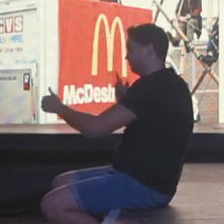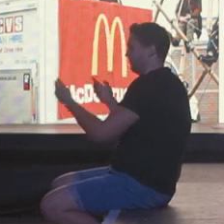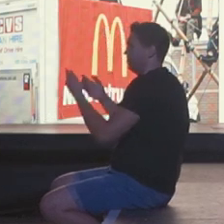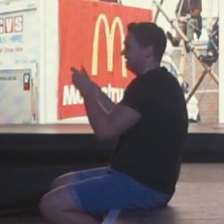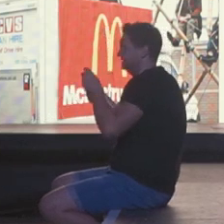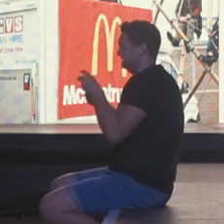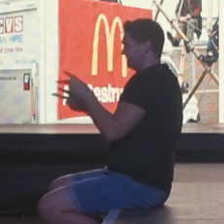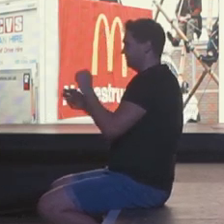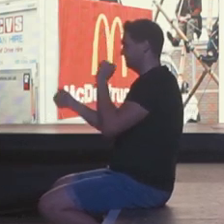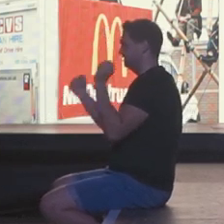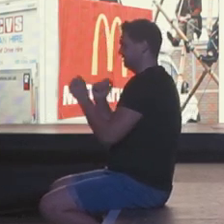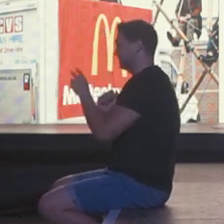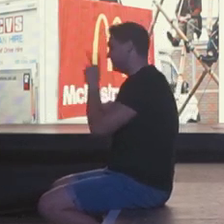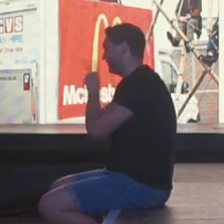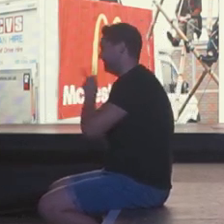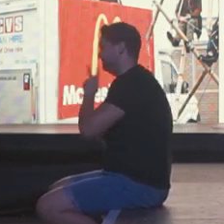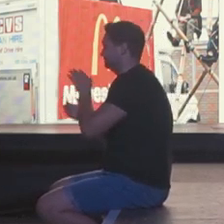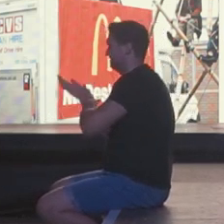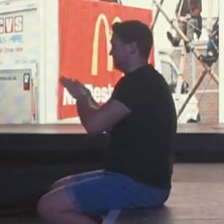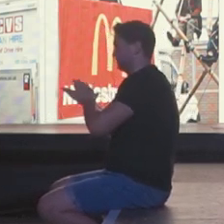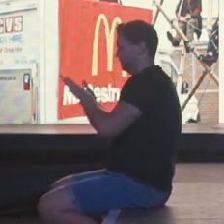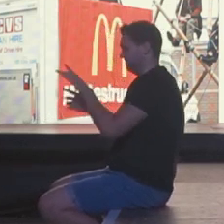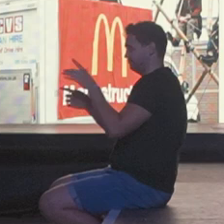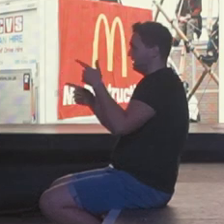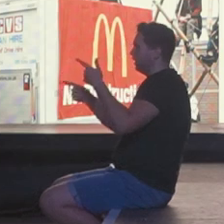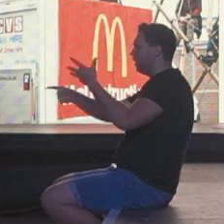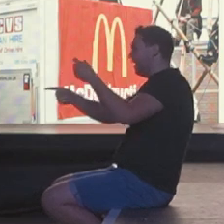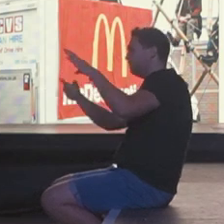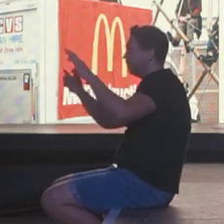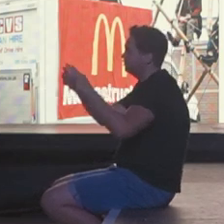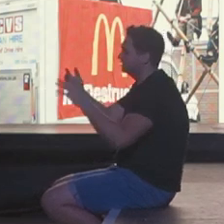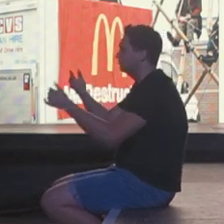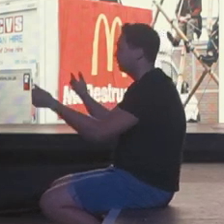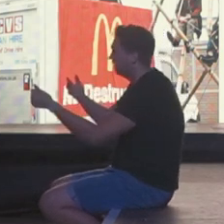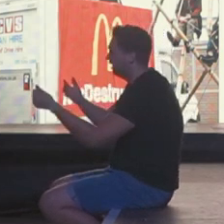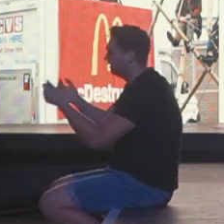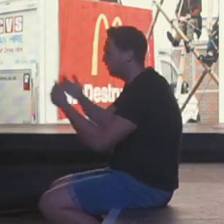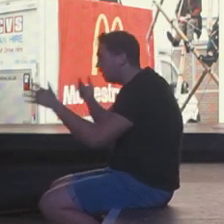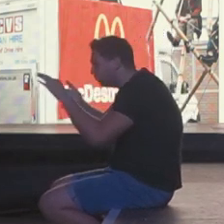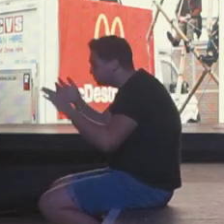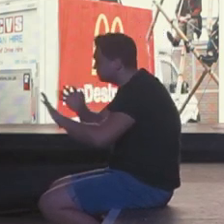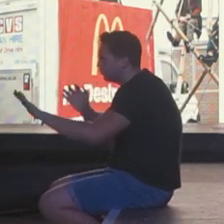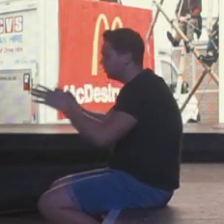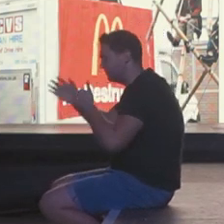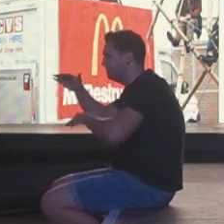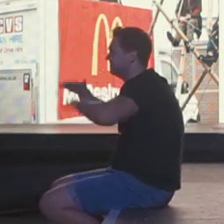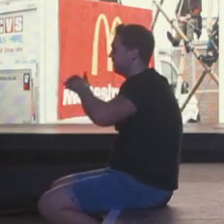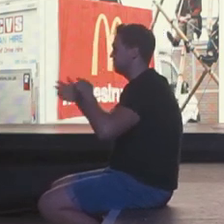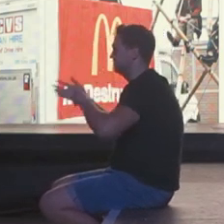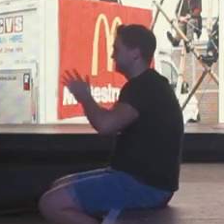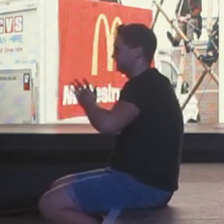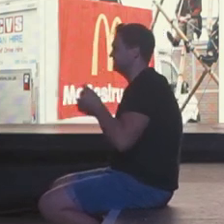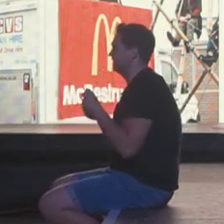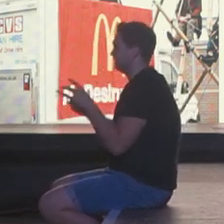to be plant-based, which is why we keep hammering this message of plant-based food system, plant-based food system, plant-based food system, because we